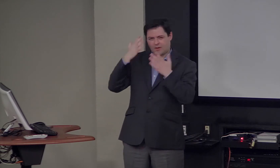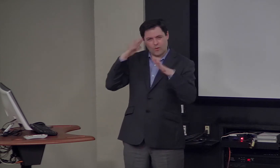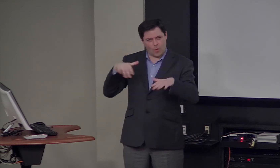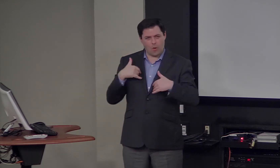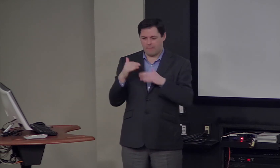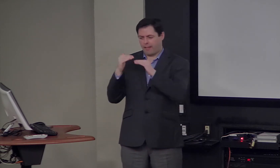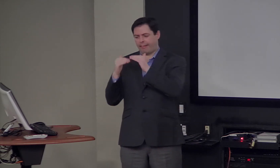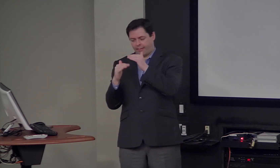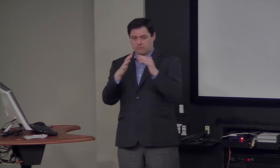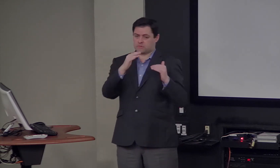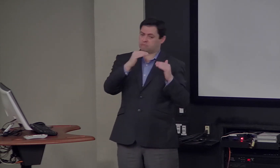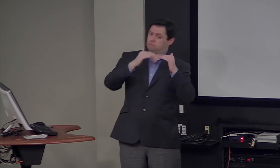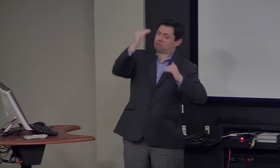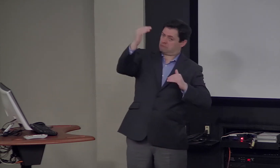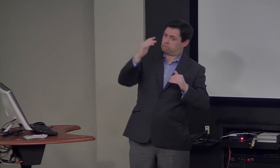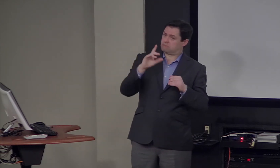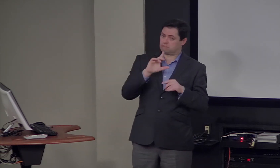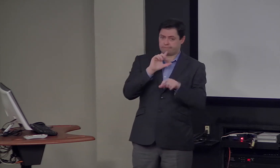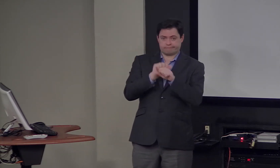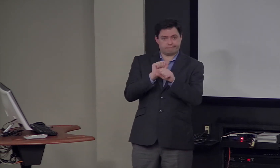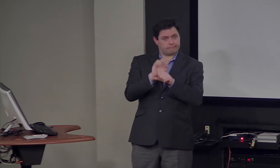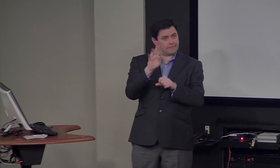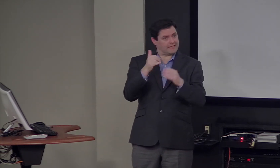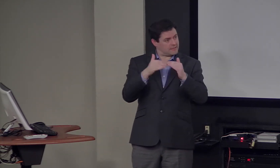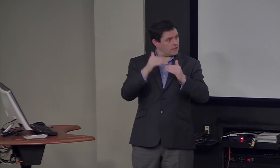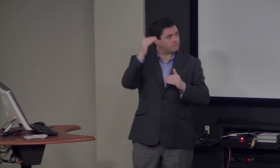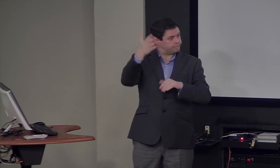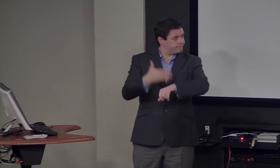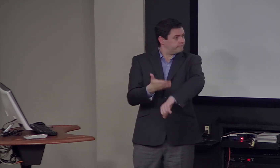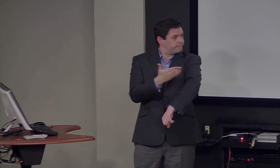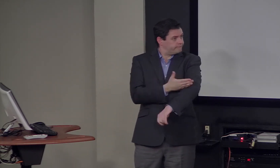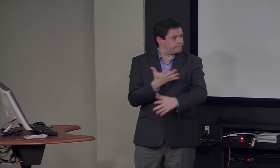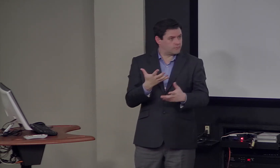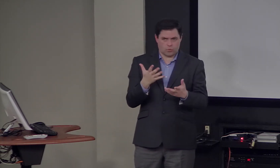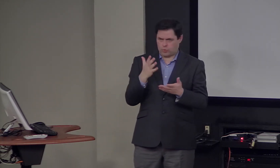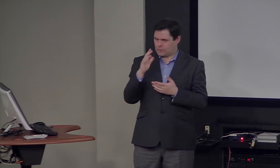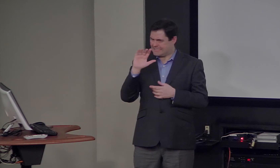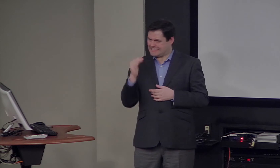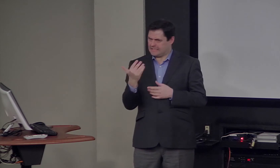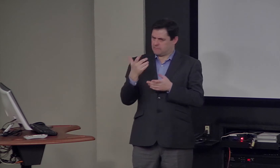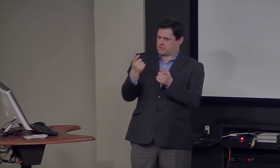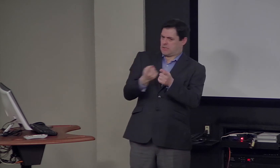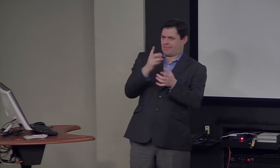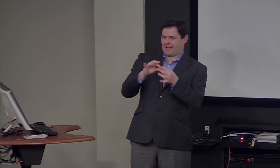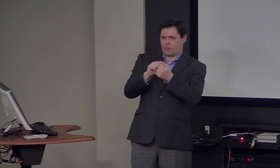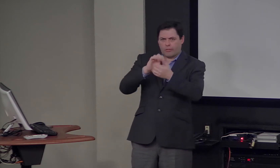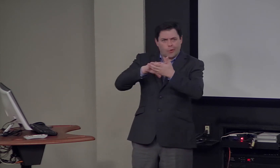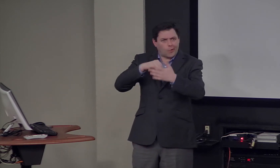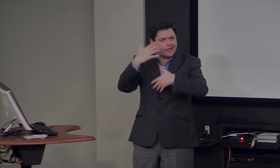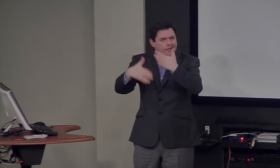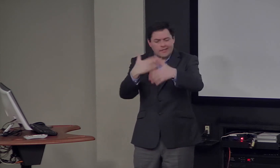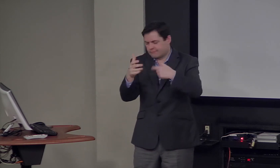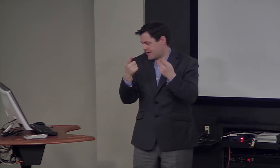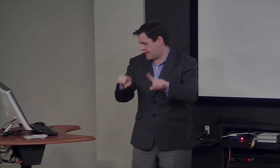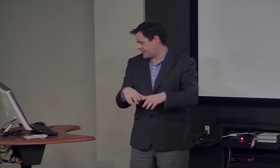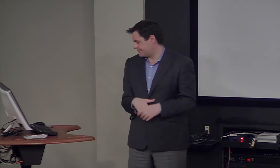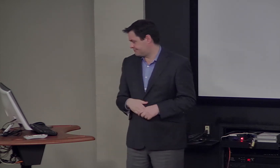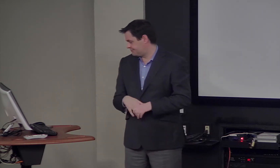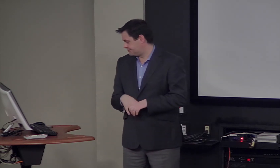time, I don't know if it was because of boredom, but we did see rehearsal actually improved the scores of those who used sign language. Perhaps that was